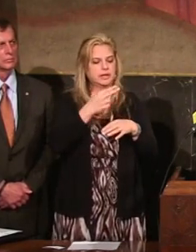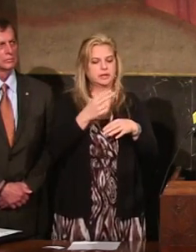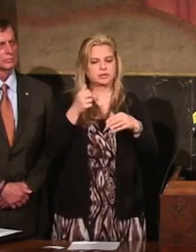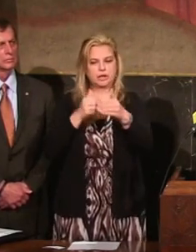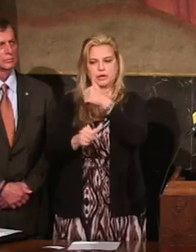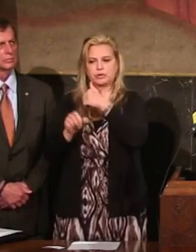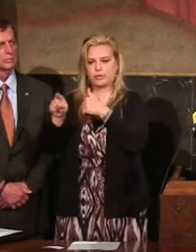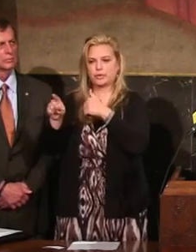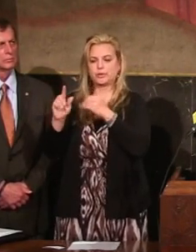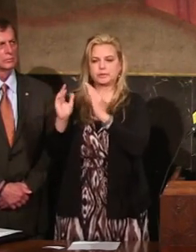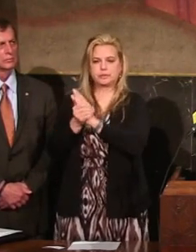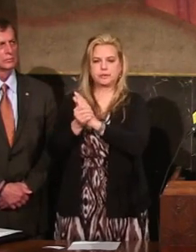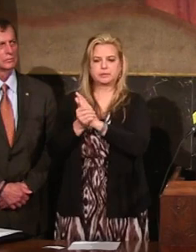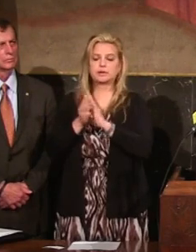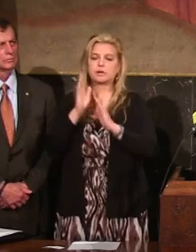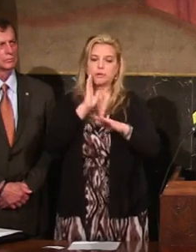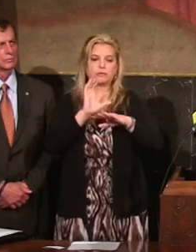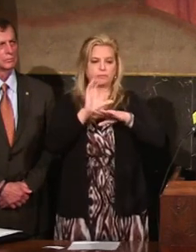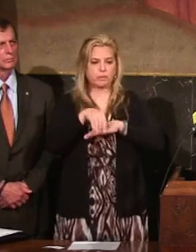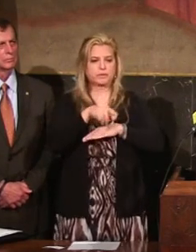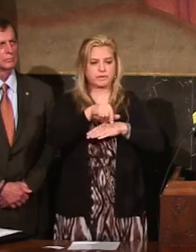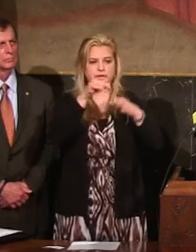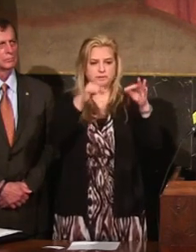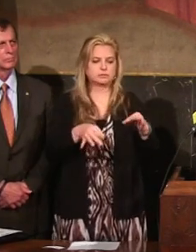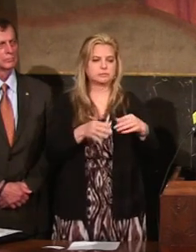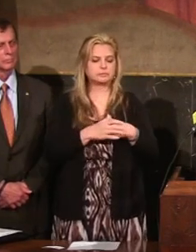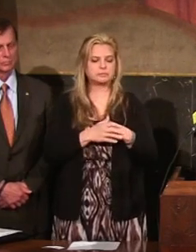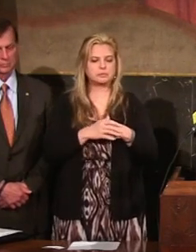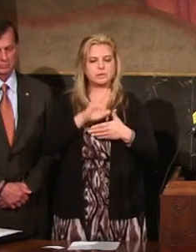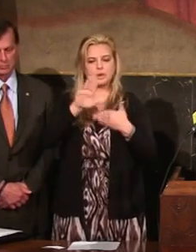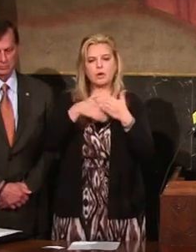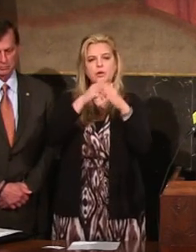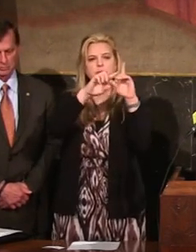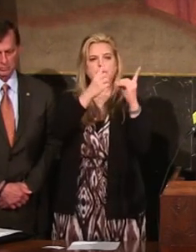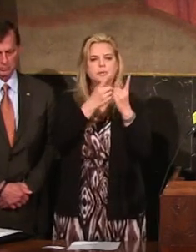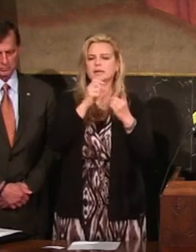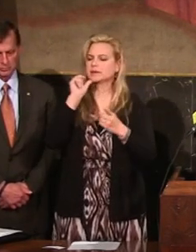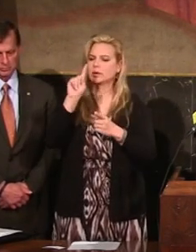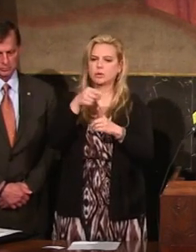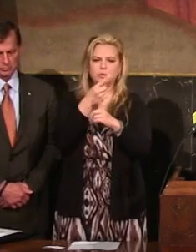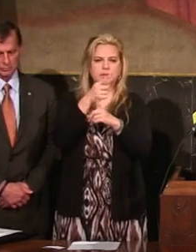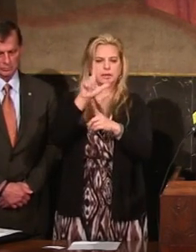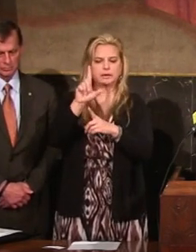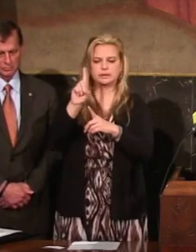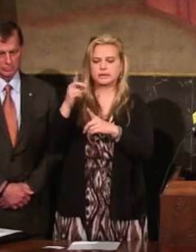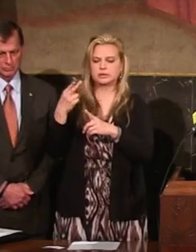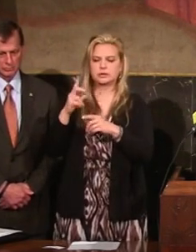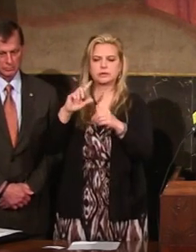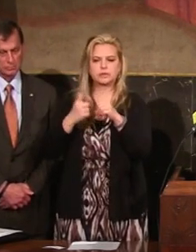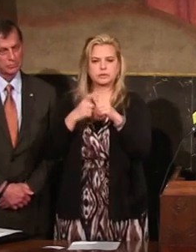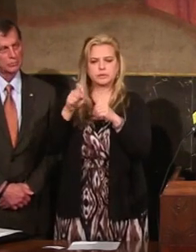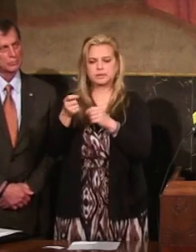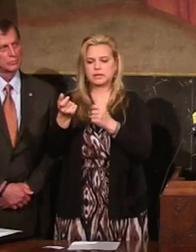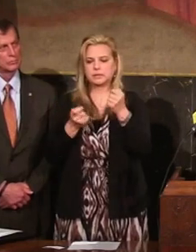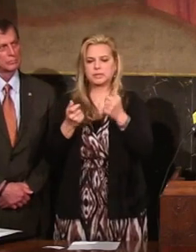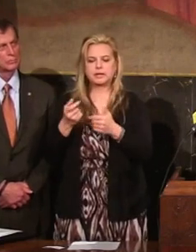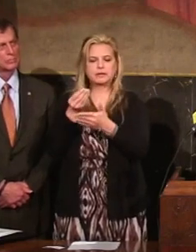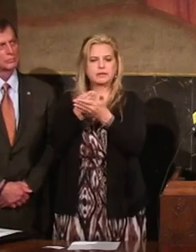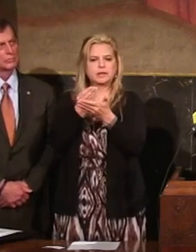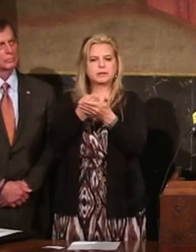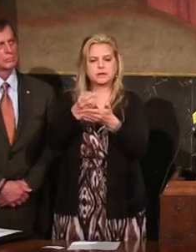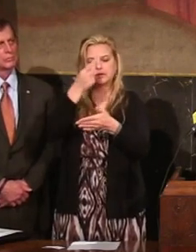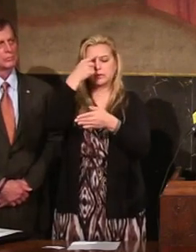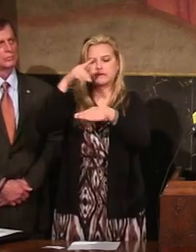will force this choice to be made. All departments, not just LDH, must first eliminate funding for